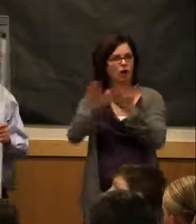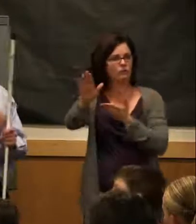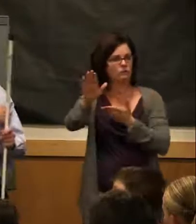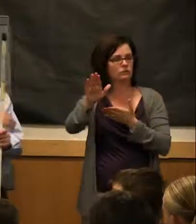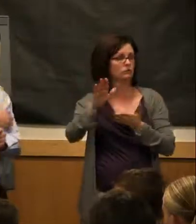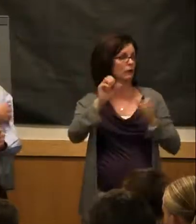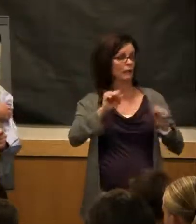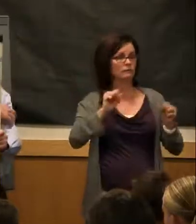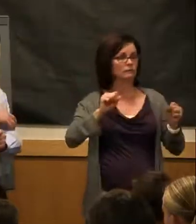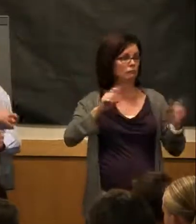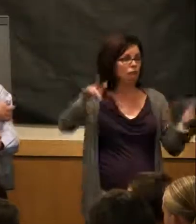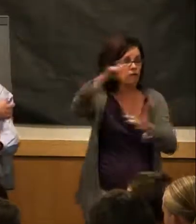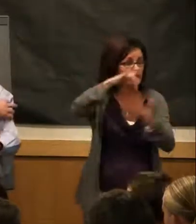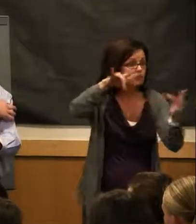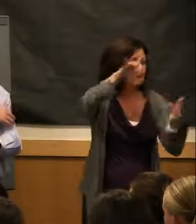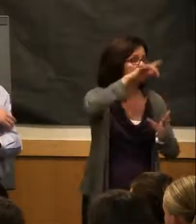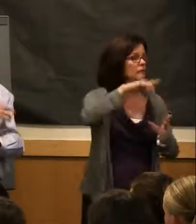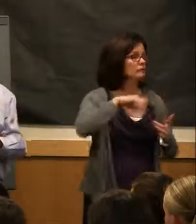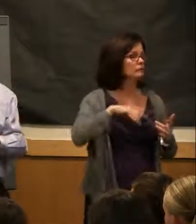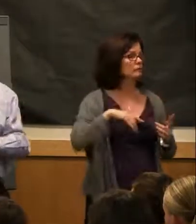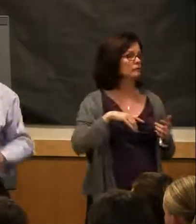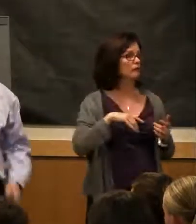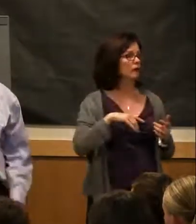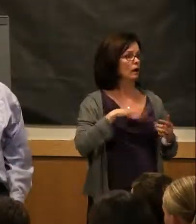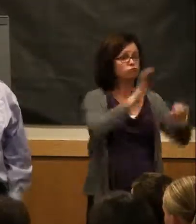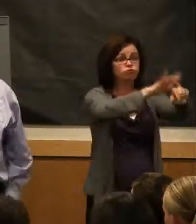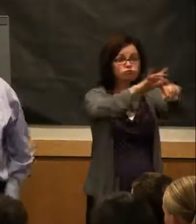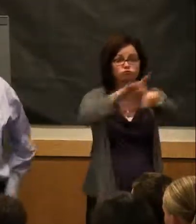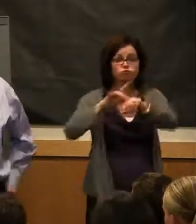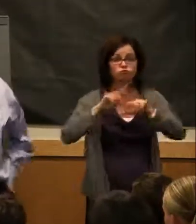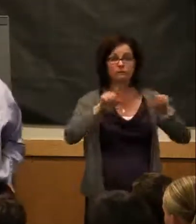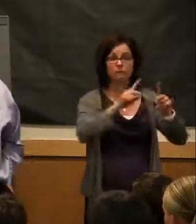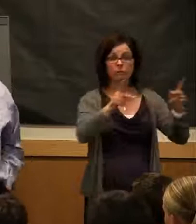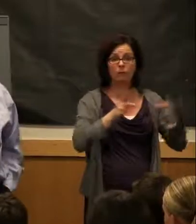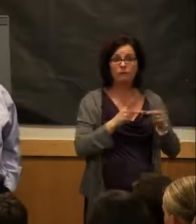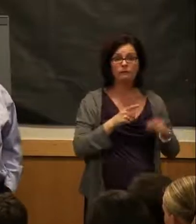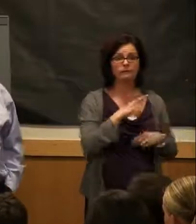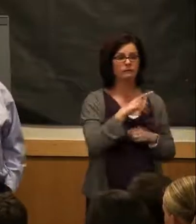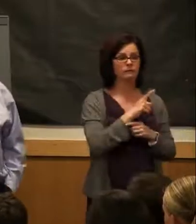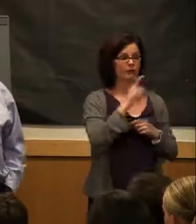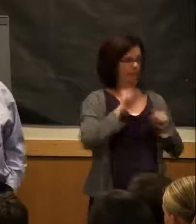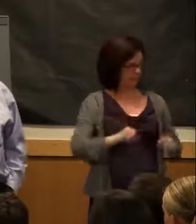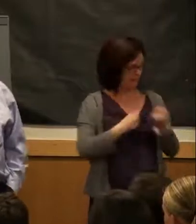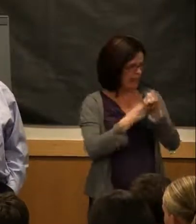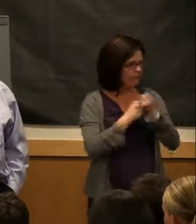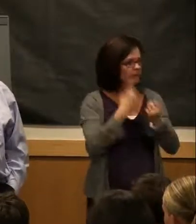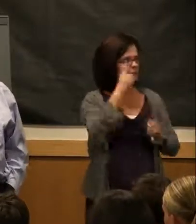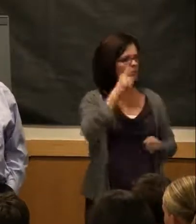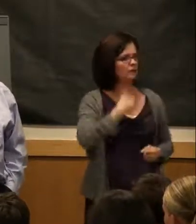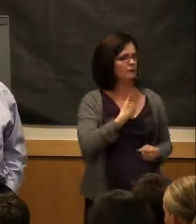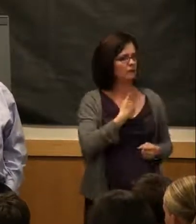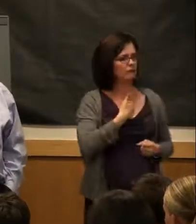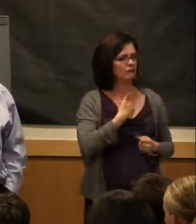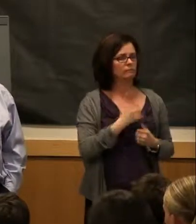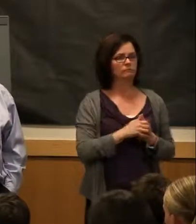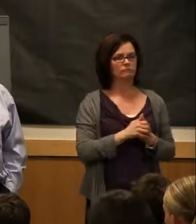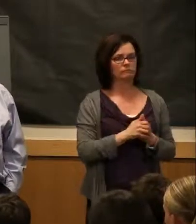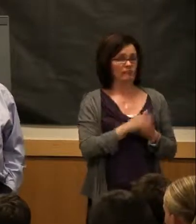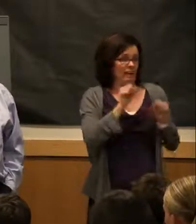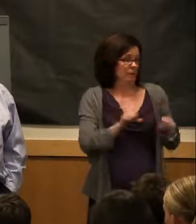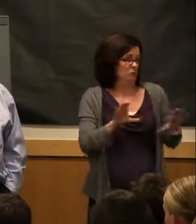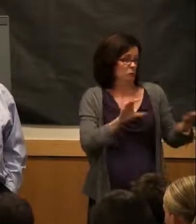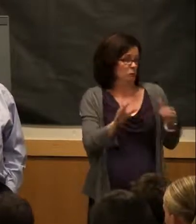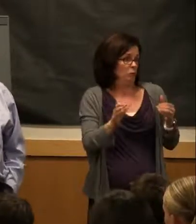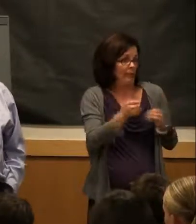know, travel to different places. I can advocate for myself. I can almost do